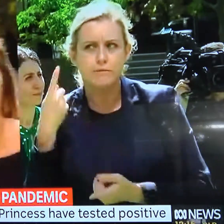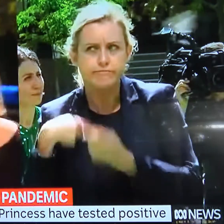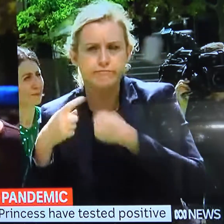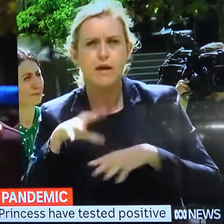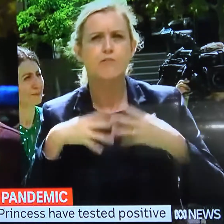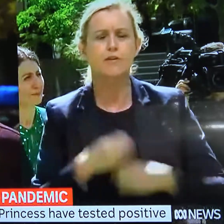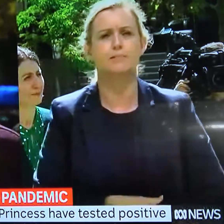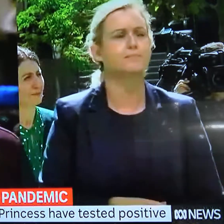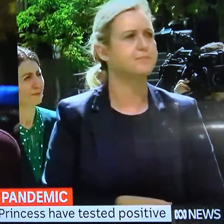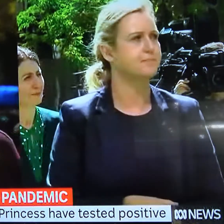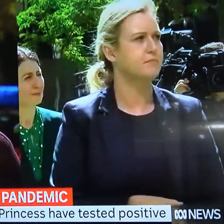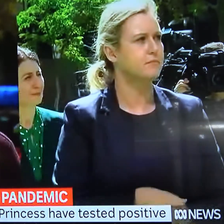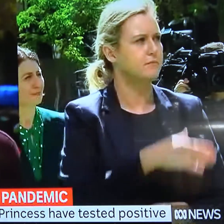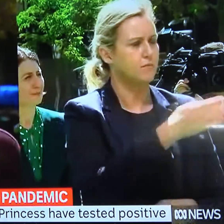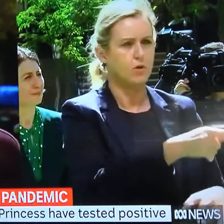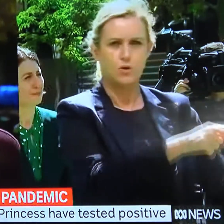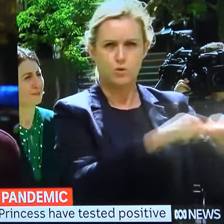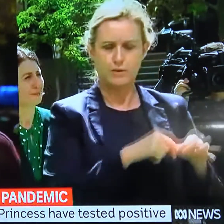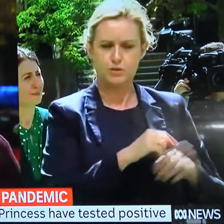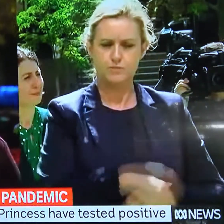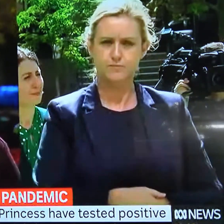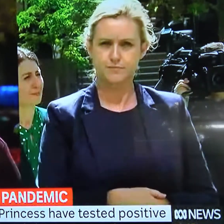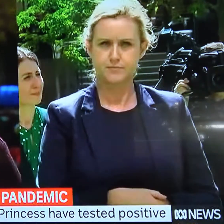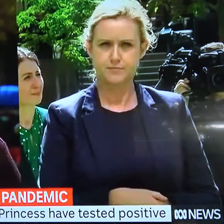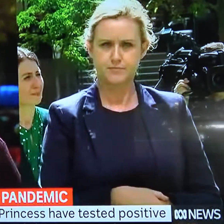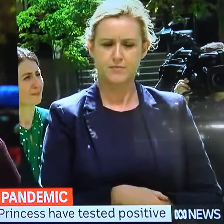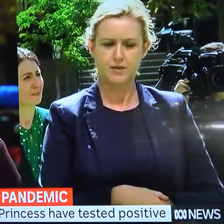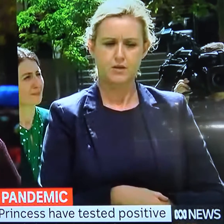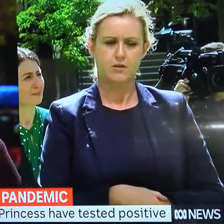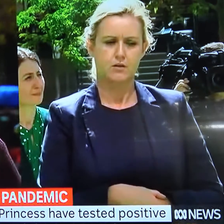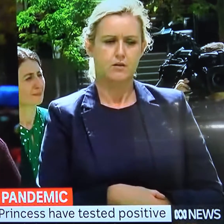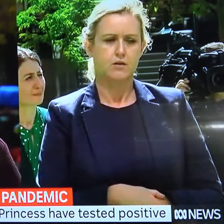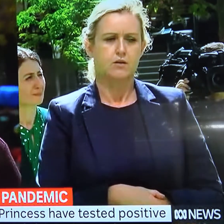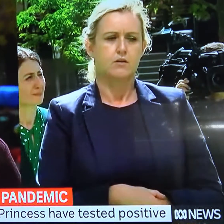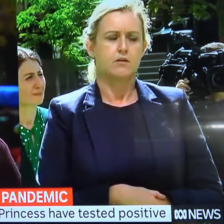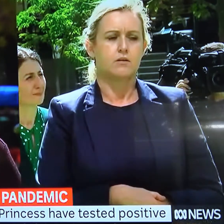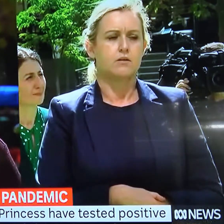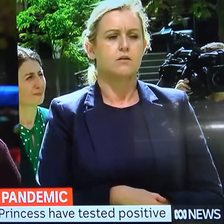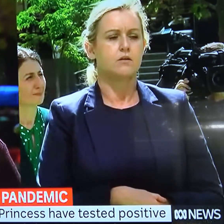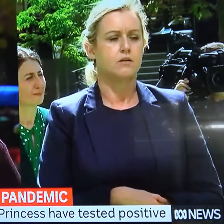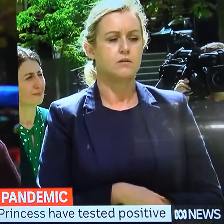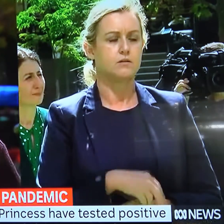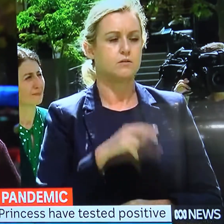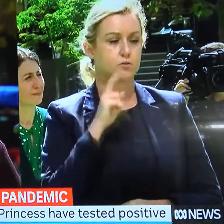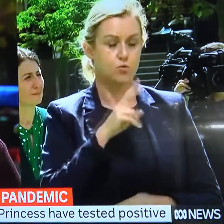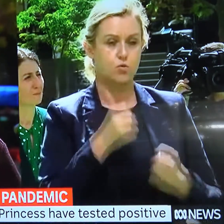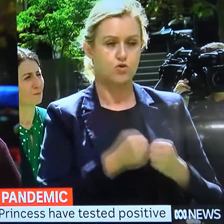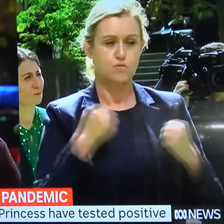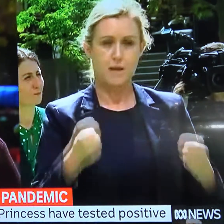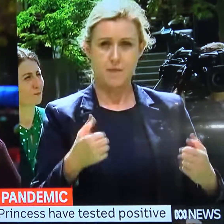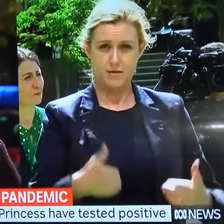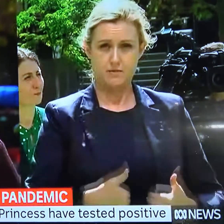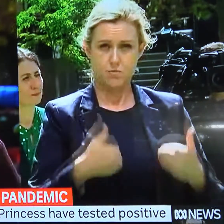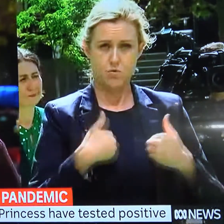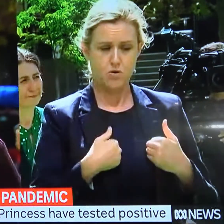to read the article in today's Australian Paul Kelly Chief Medical Officer saying that